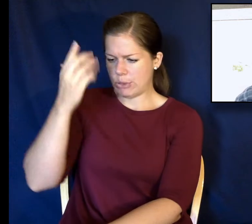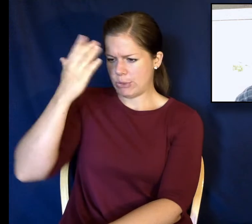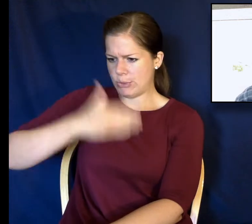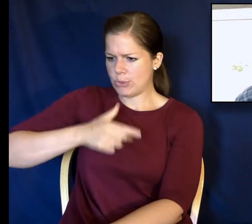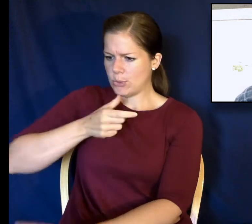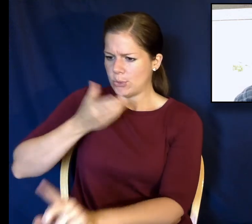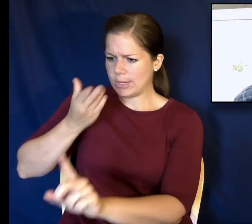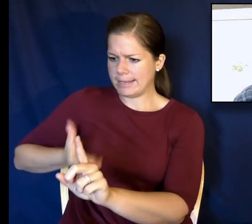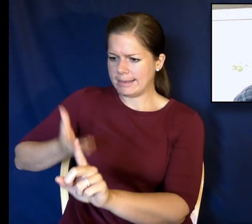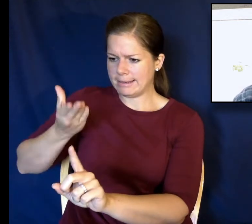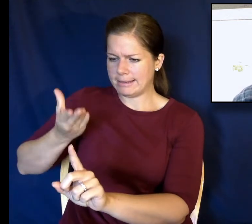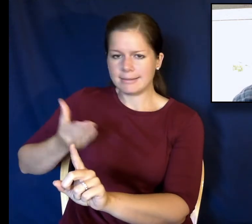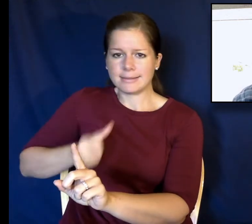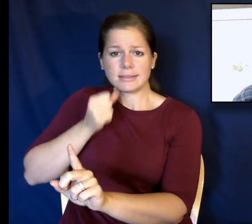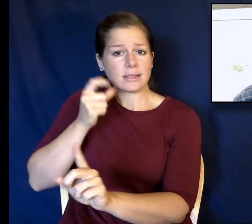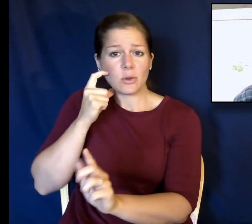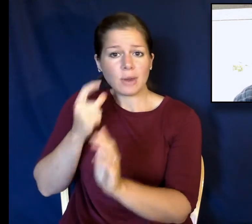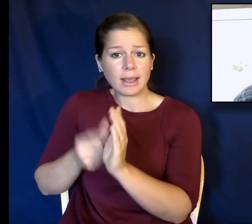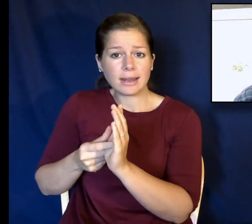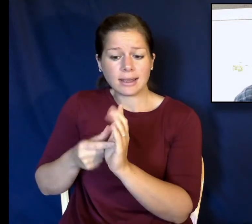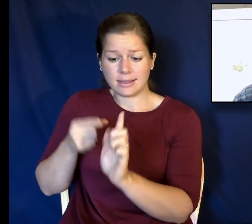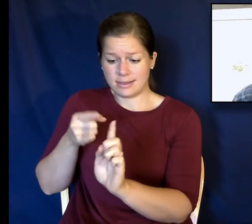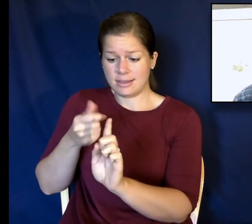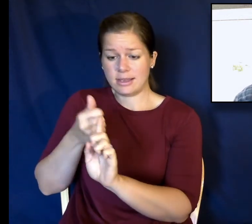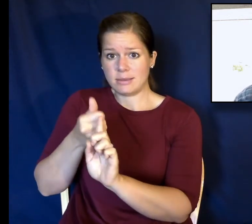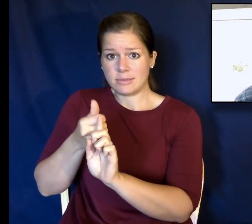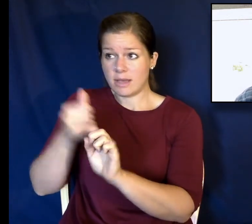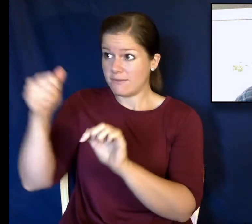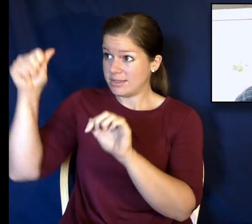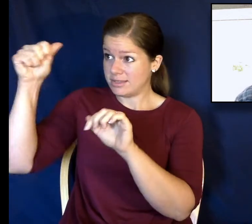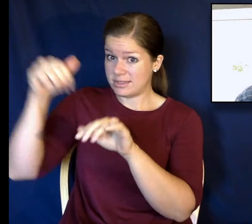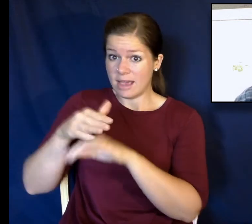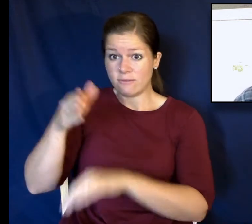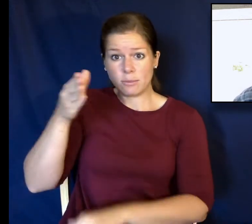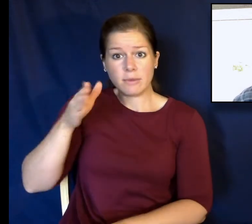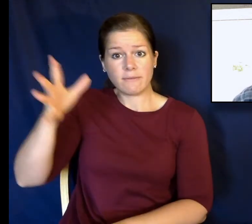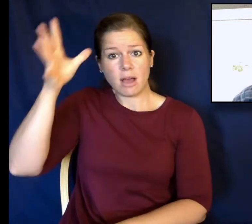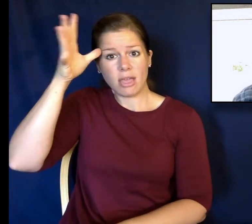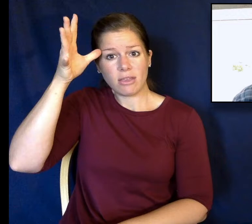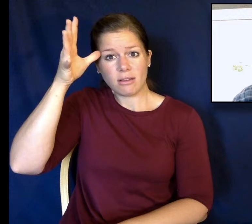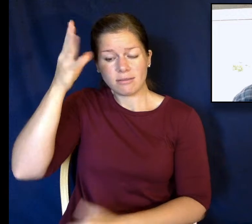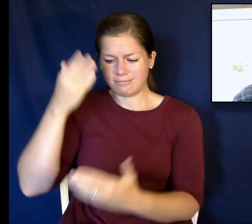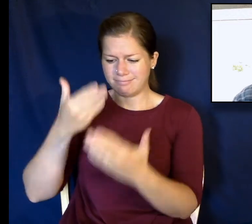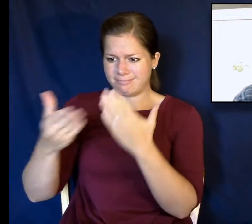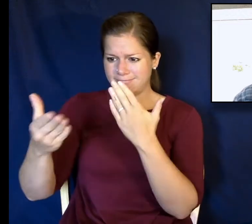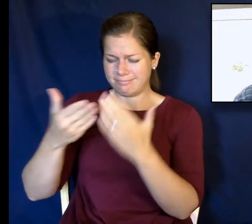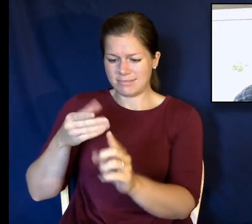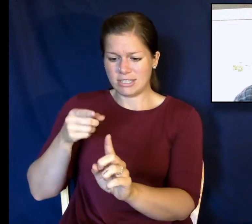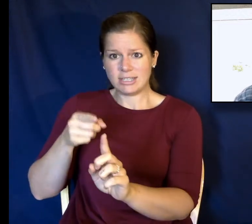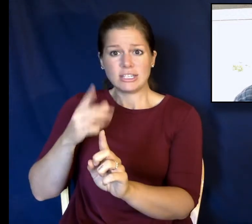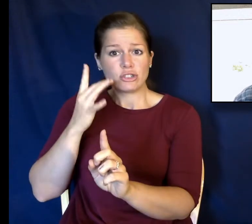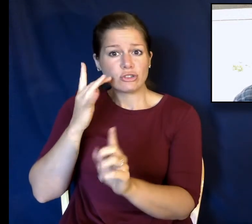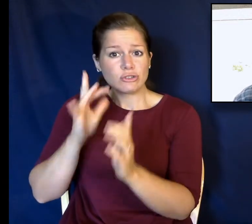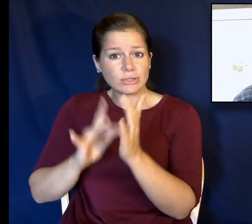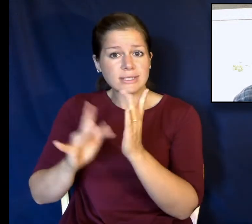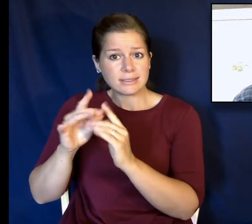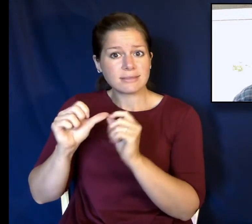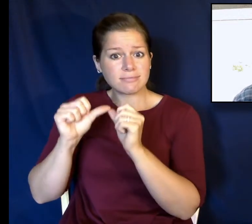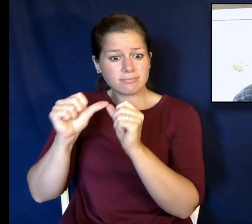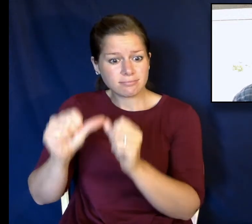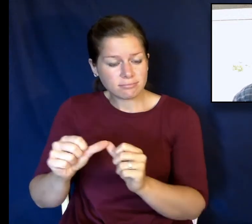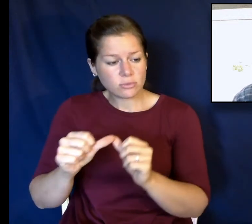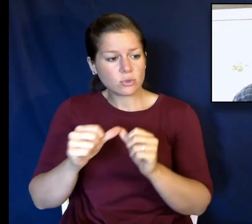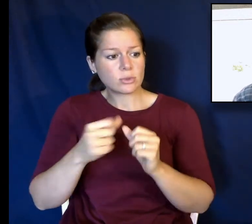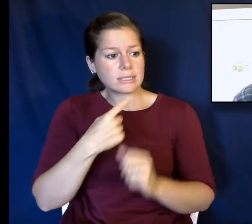on the authority of the Father, even though Jesus continually told them whose authority he was there